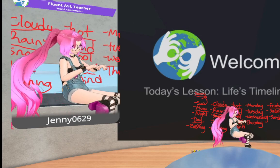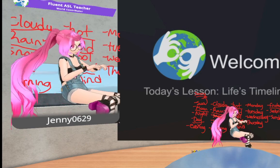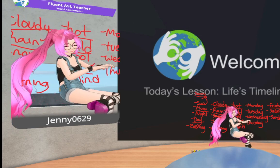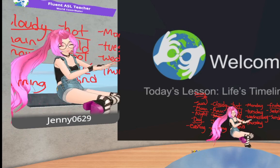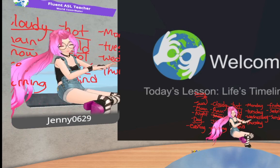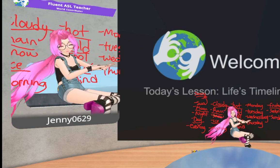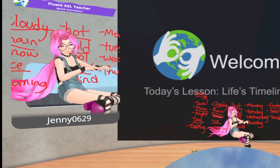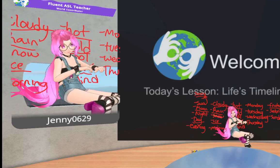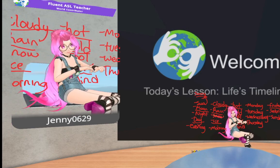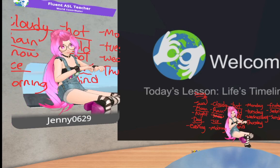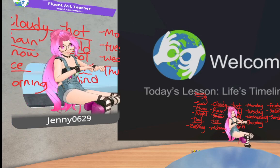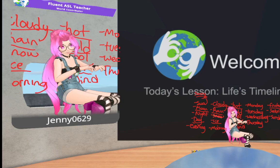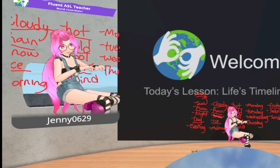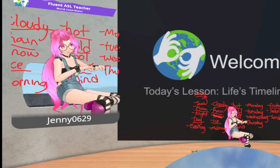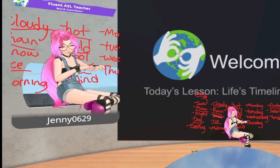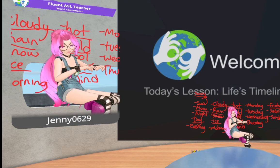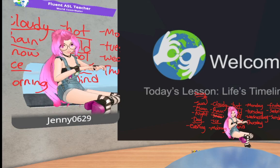ice.